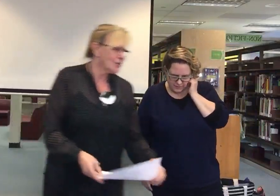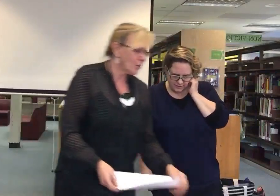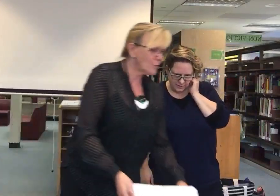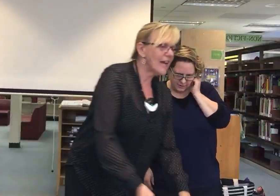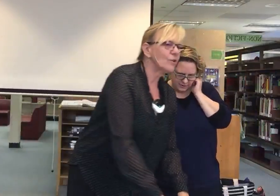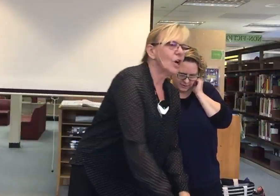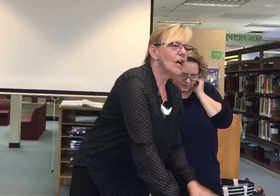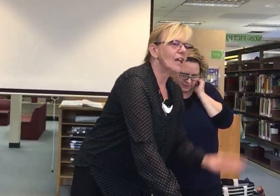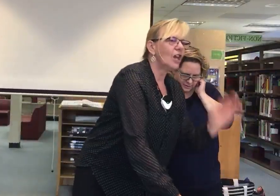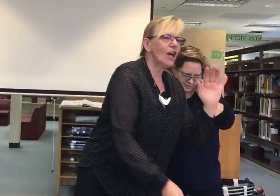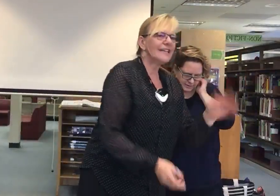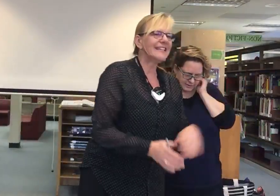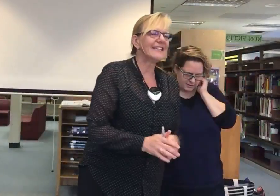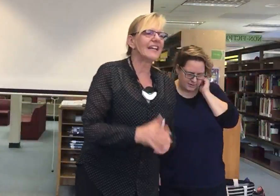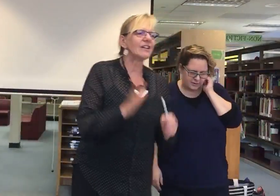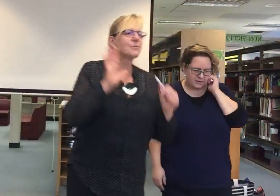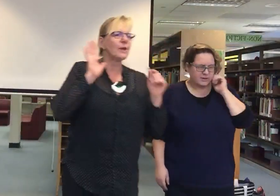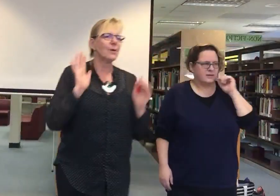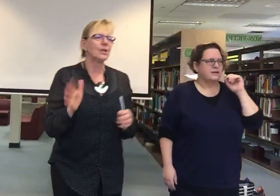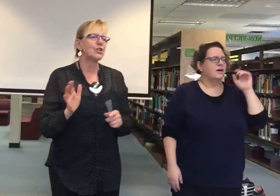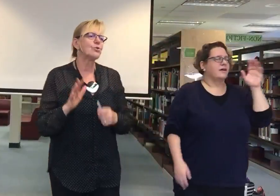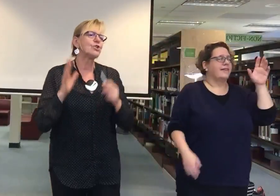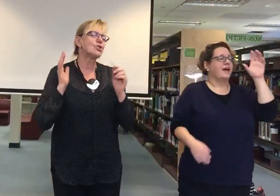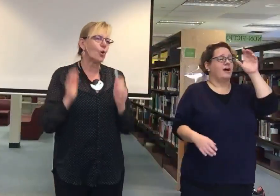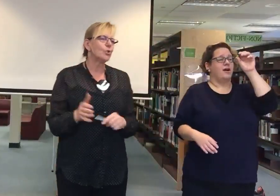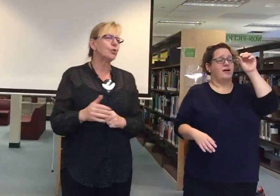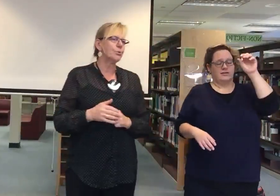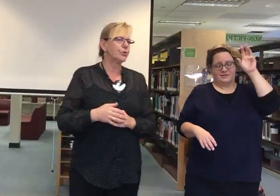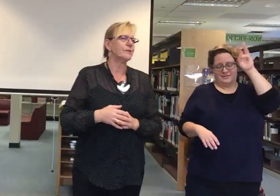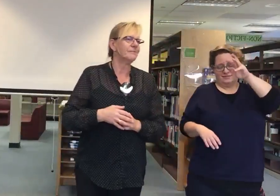Okay, so now log into there, because what I want to do is show you Moodle.